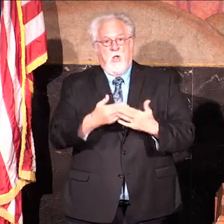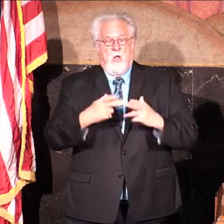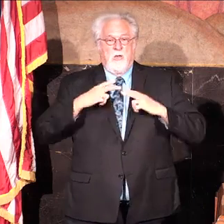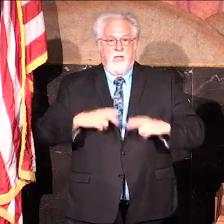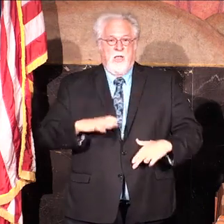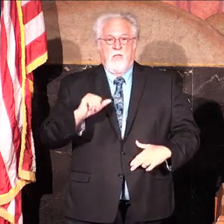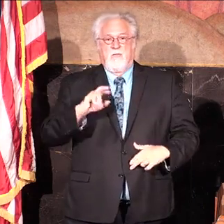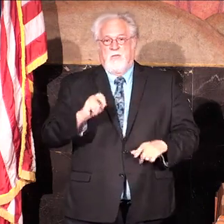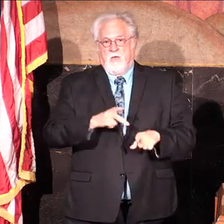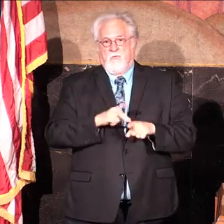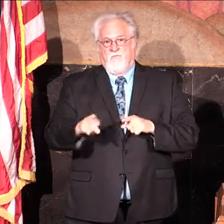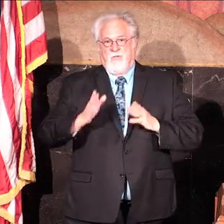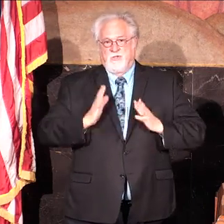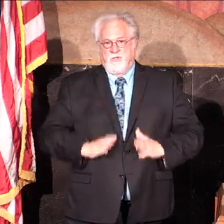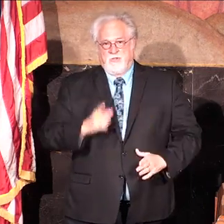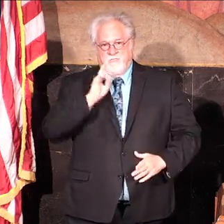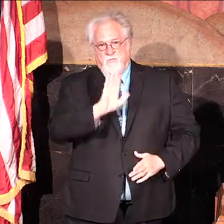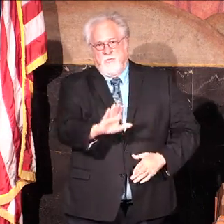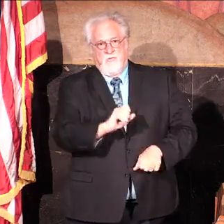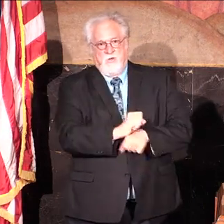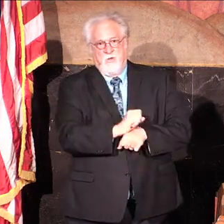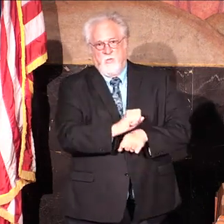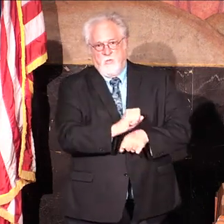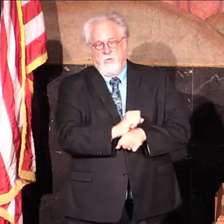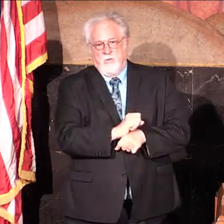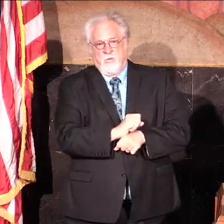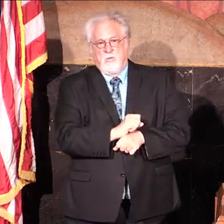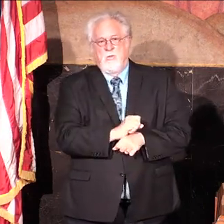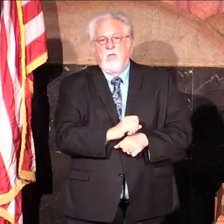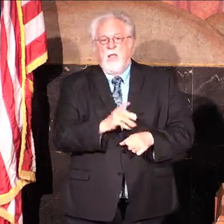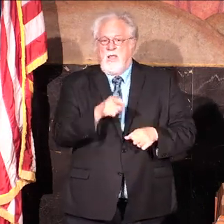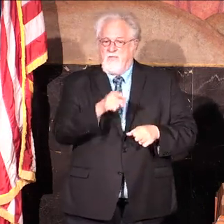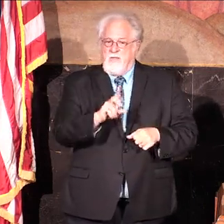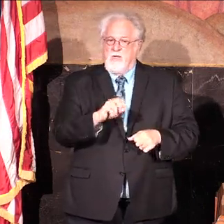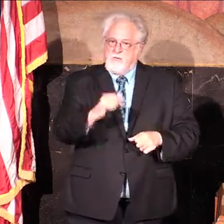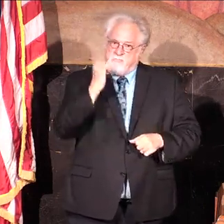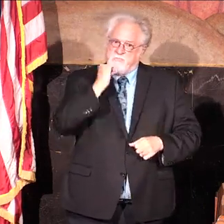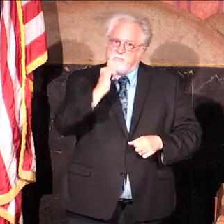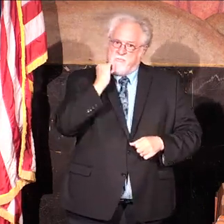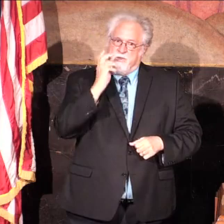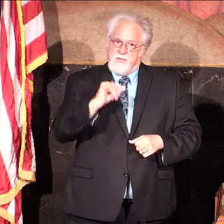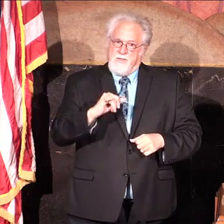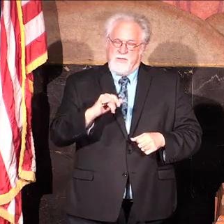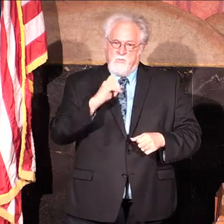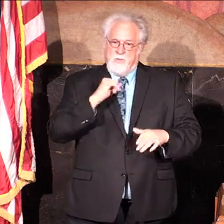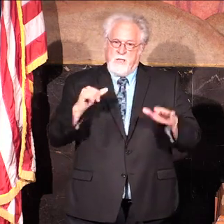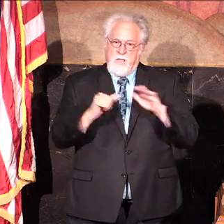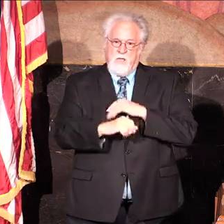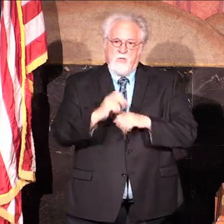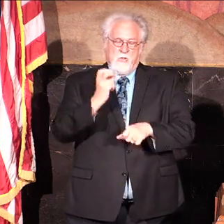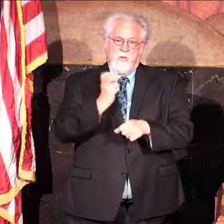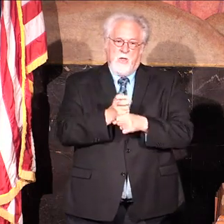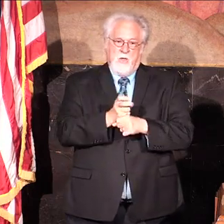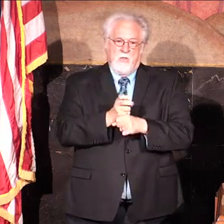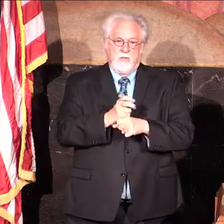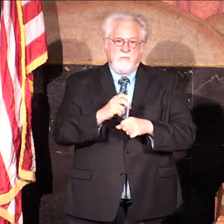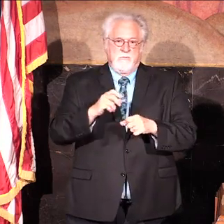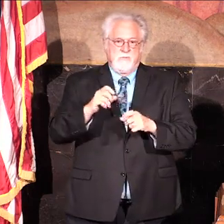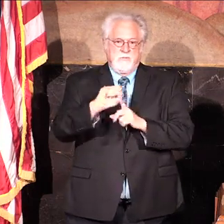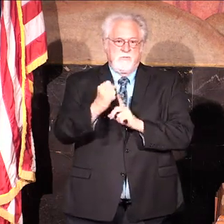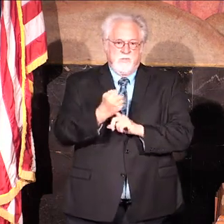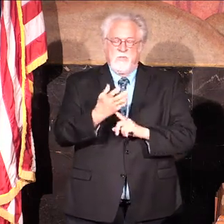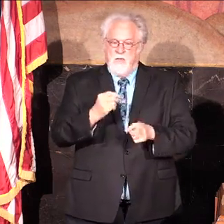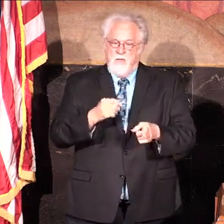healthcare professionals for the work that they continue to do under very difficult circumstances, and they